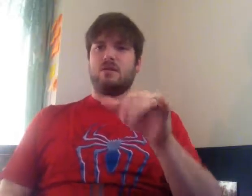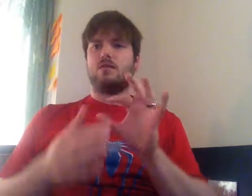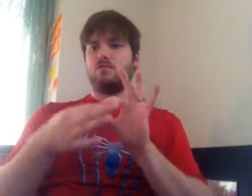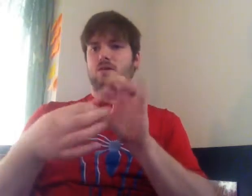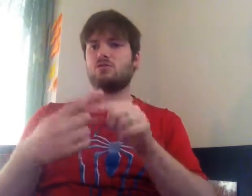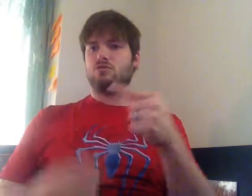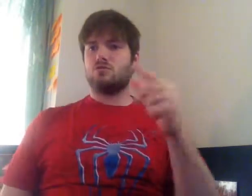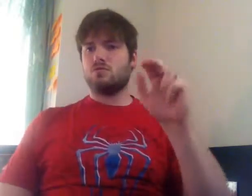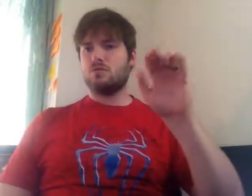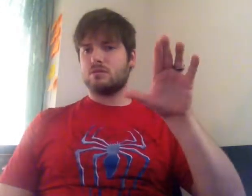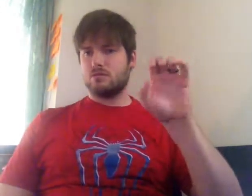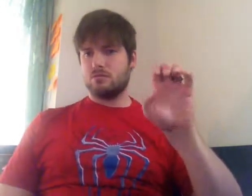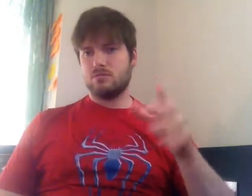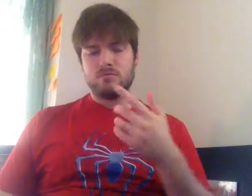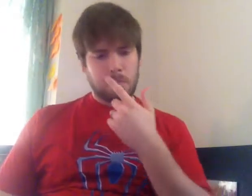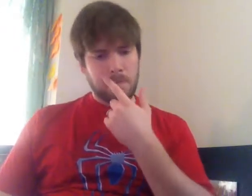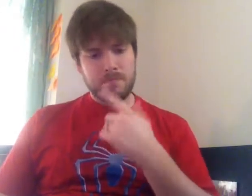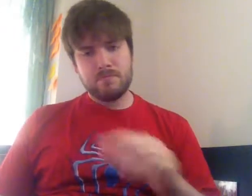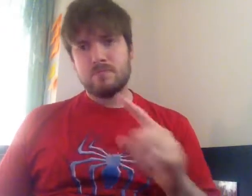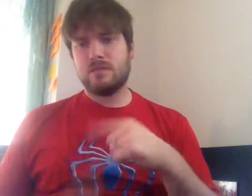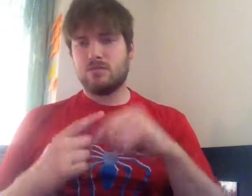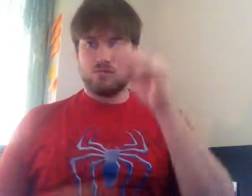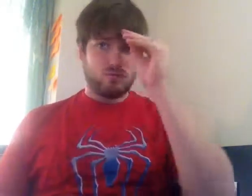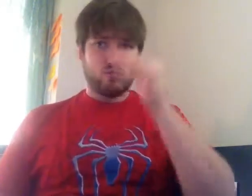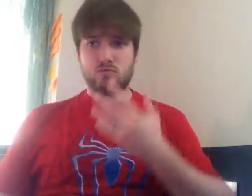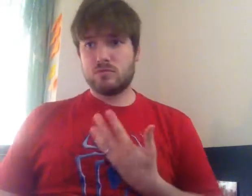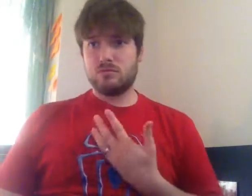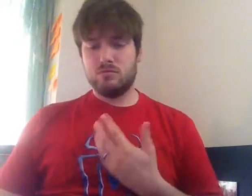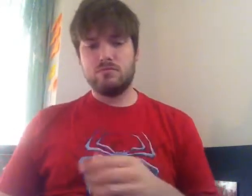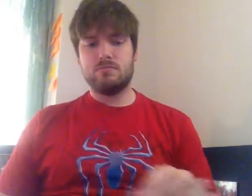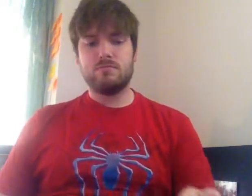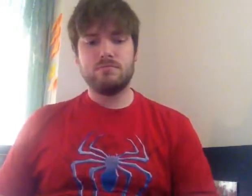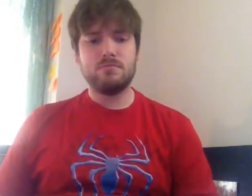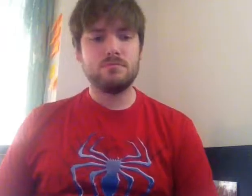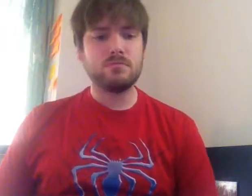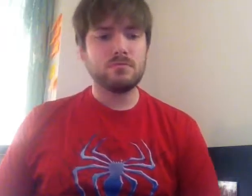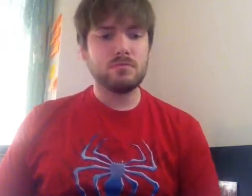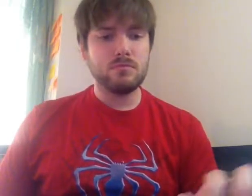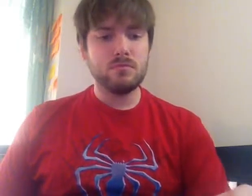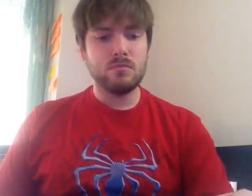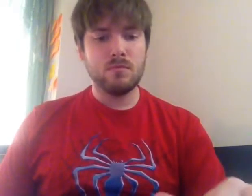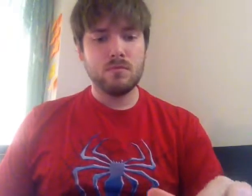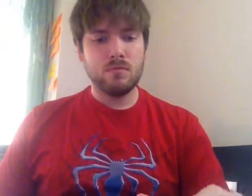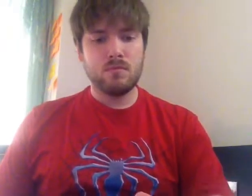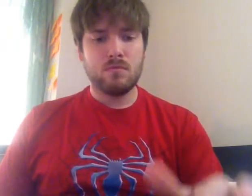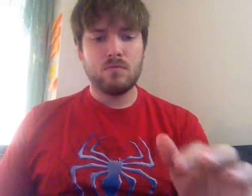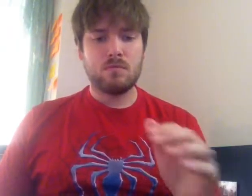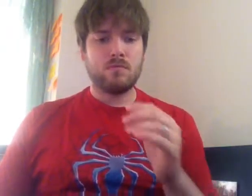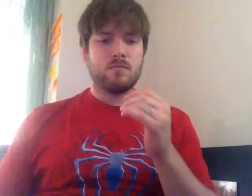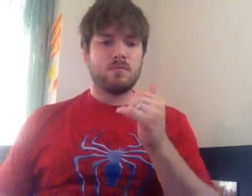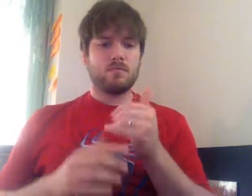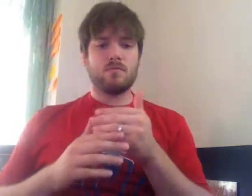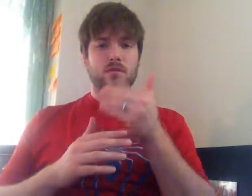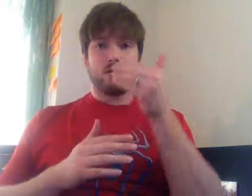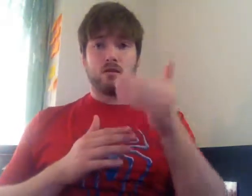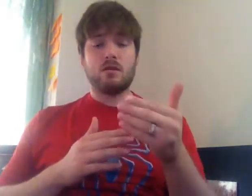over yet, though. We've got crews that are out there on the scene. And I'll tell you, it's not the day to hit the waves, that's for sure. In Fort